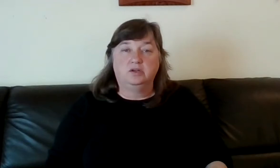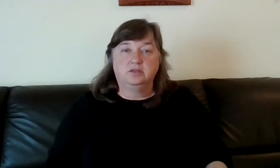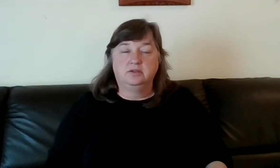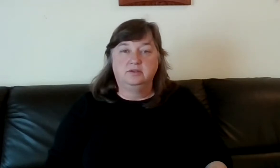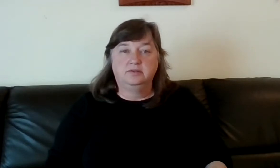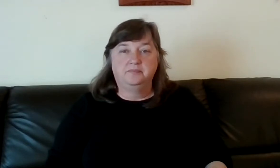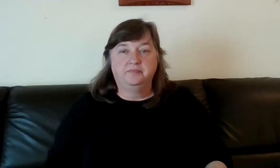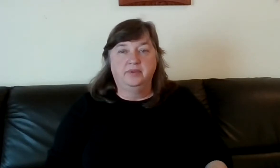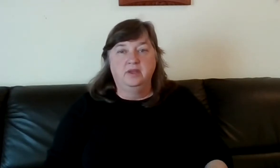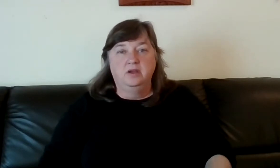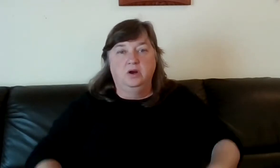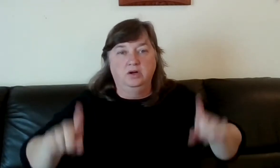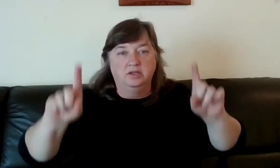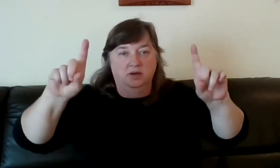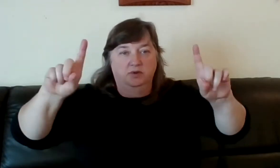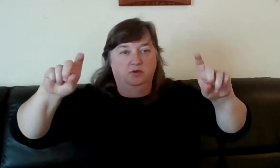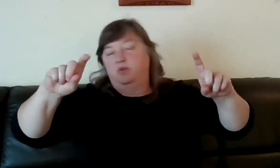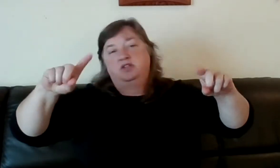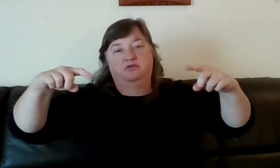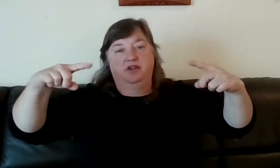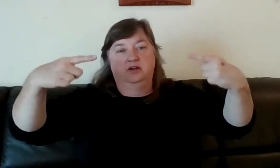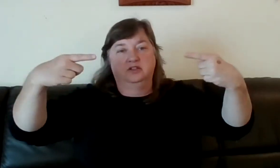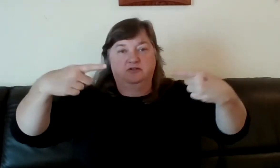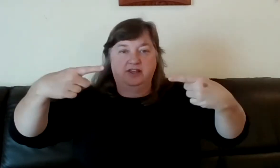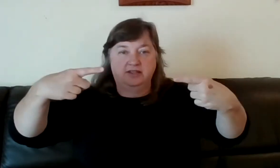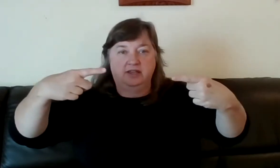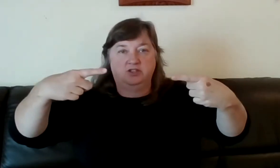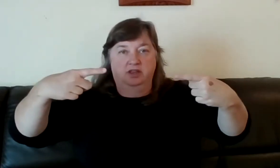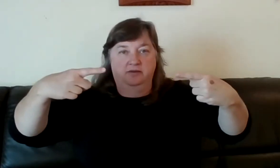Hurt. Hurt is done with your pointer fingers facing each other.